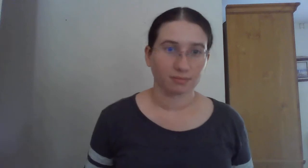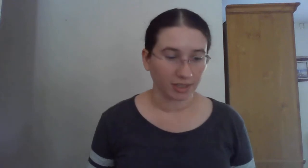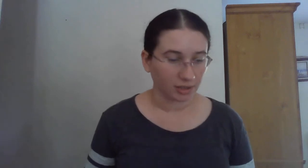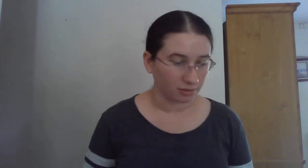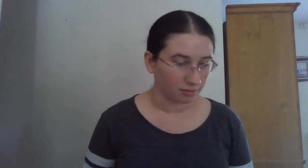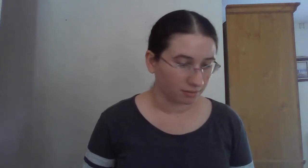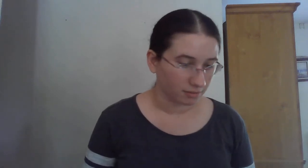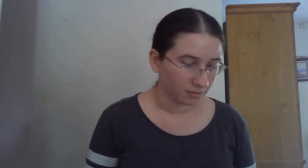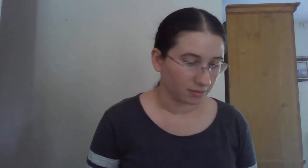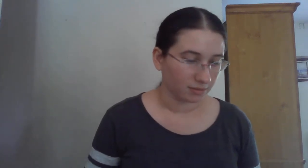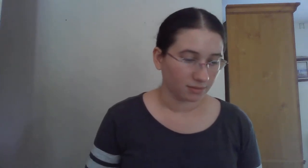Right?